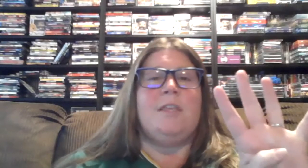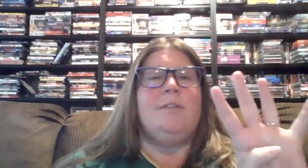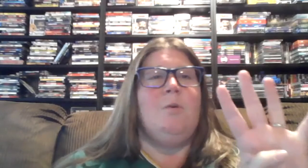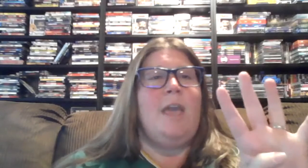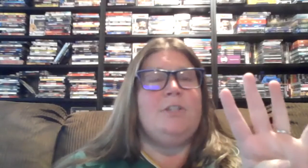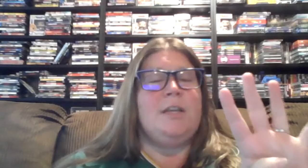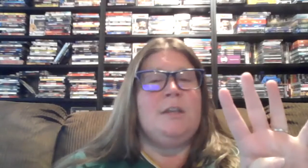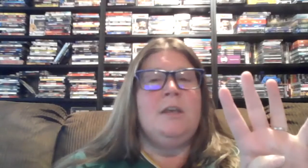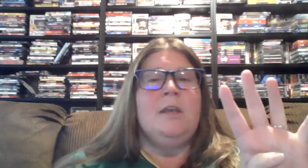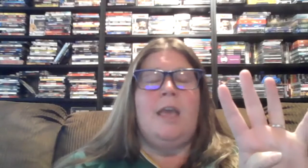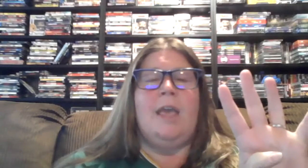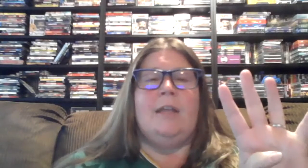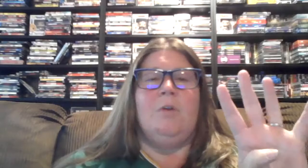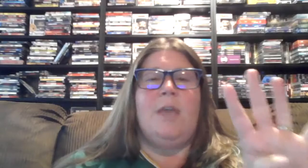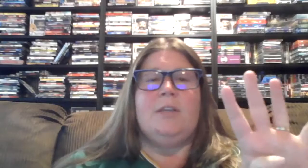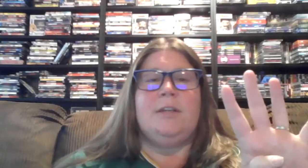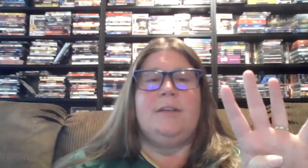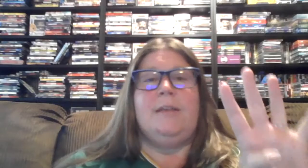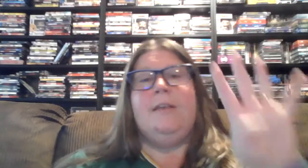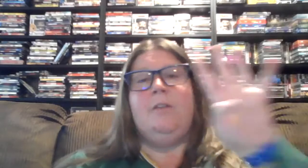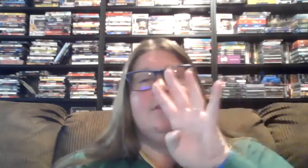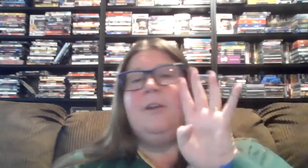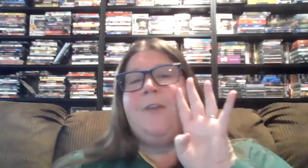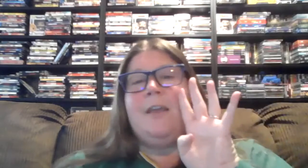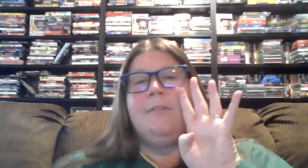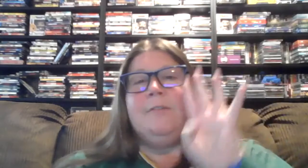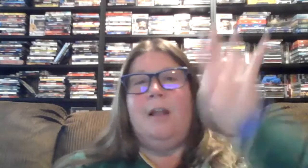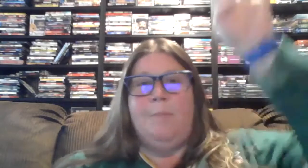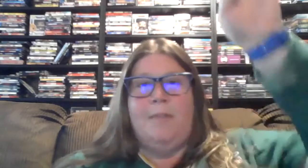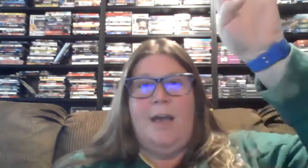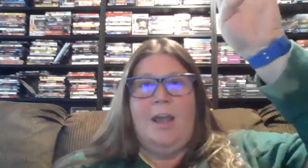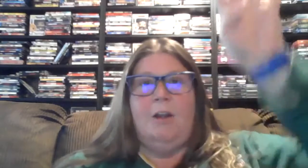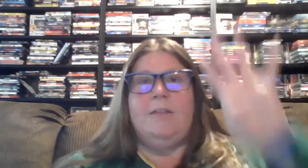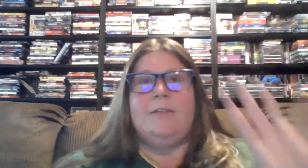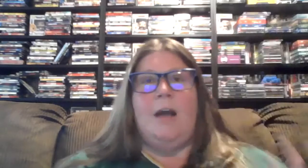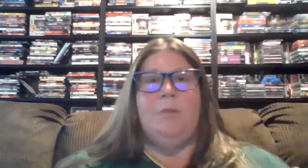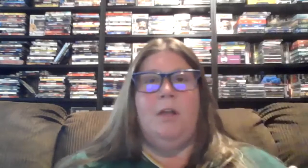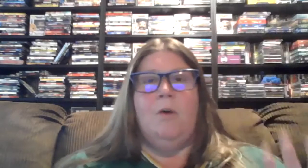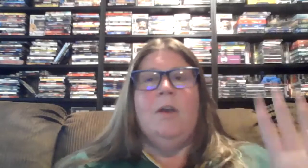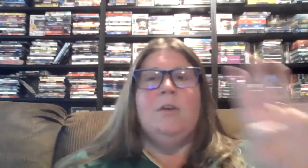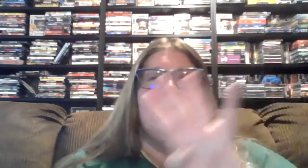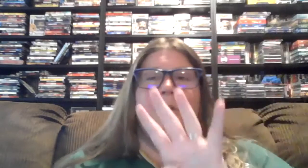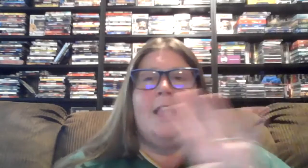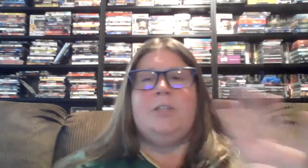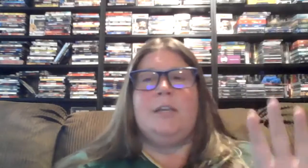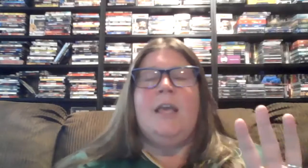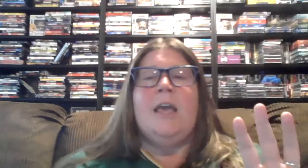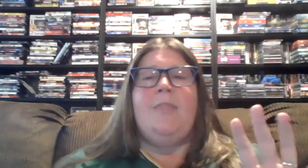is location. And location is it close to your face? Is it up in the air? Is it down below? So location. And then